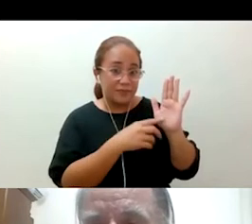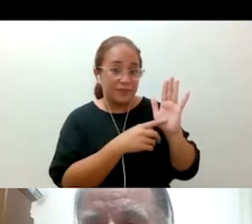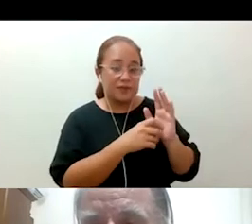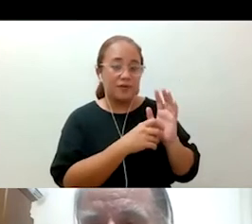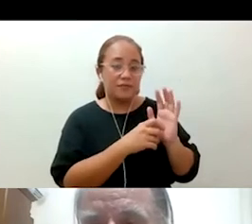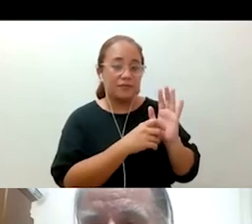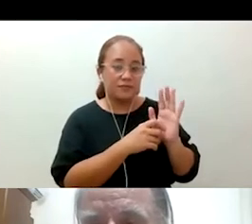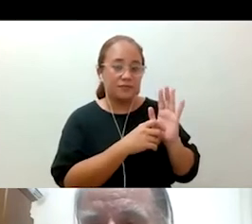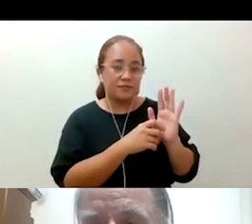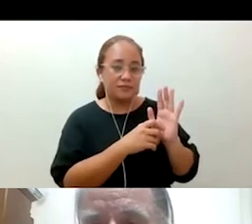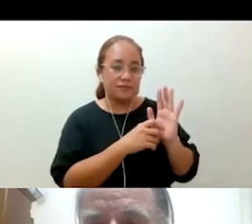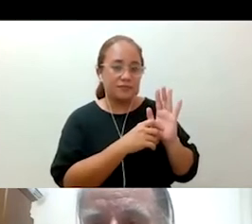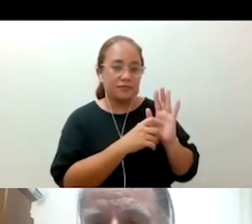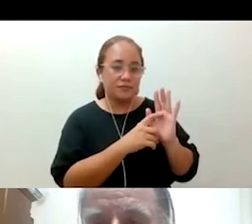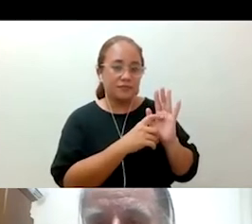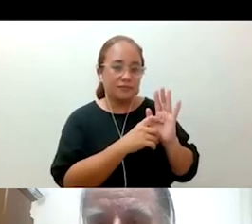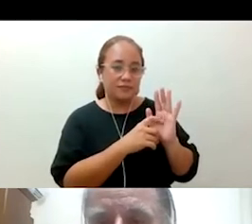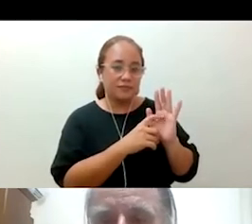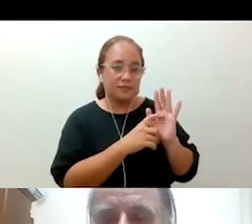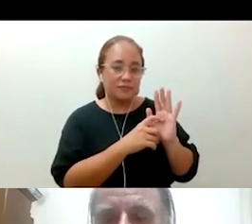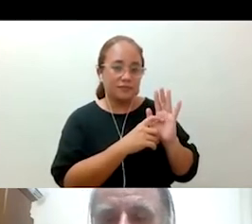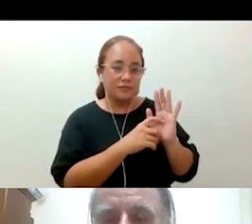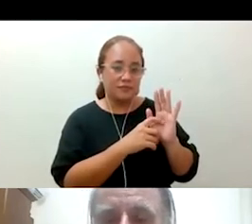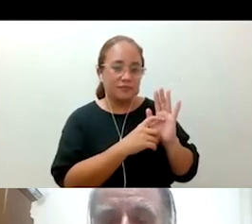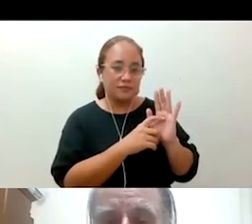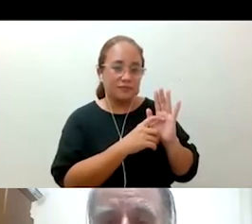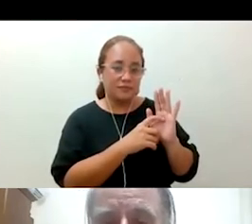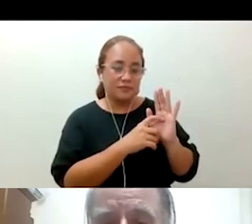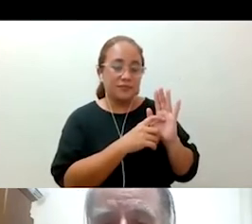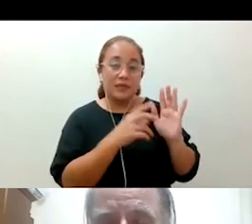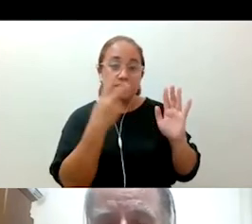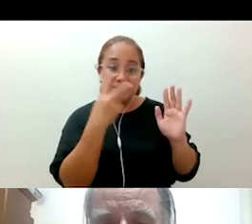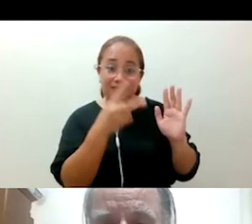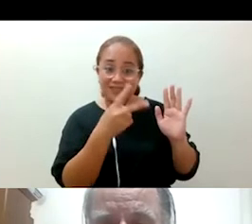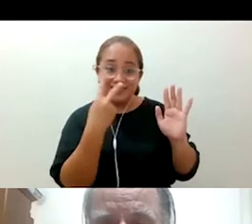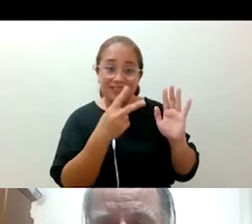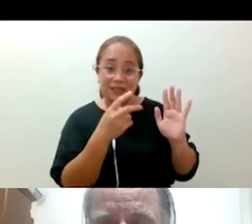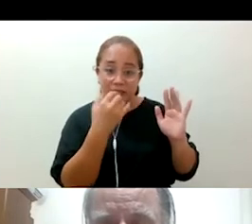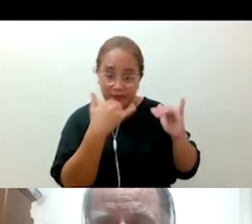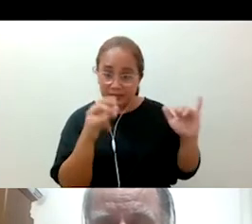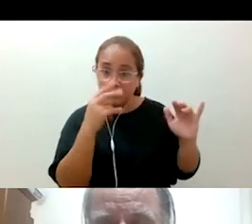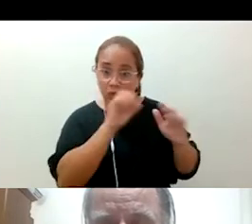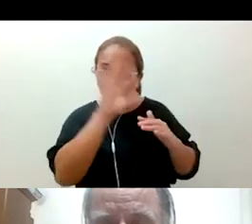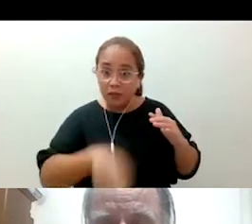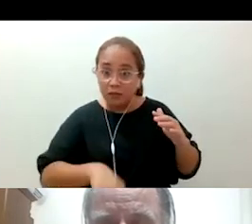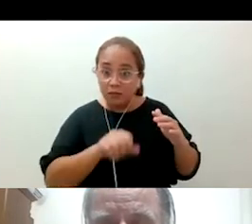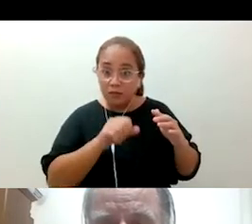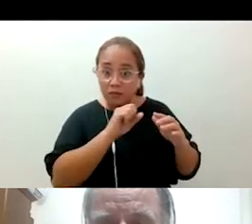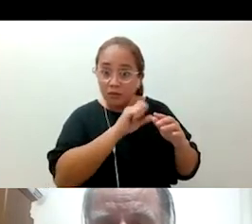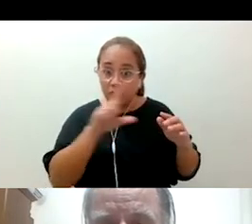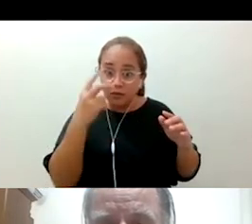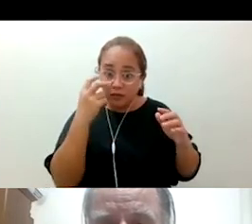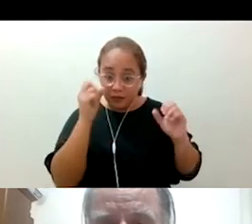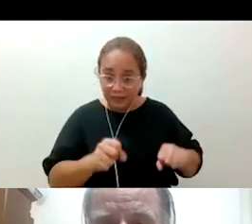let me see, we can get this down. If we look here, can you still see everything?